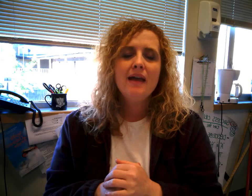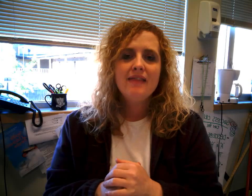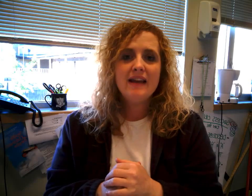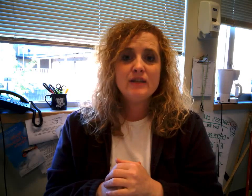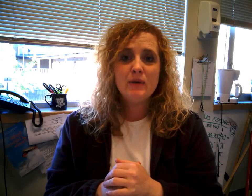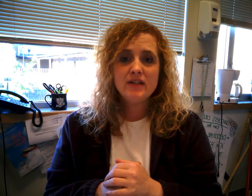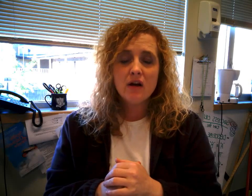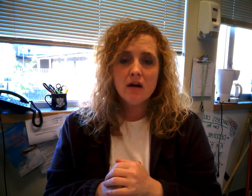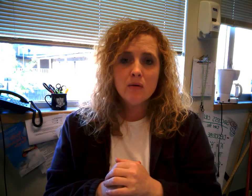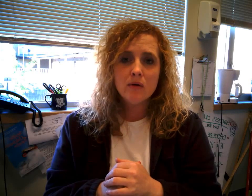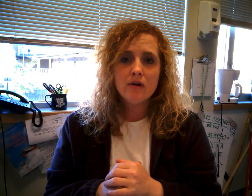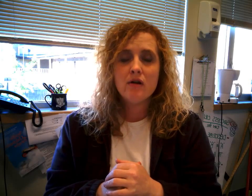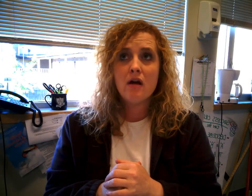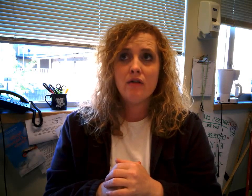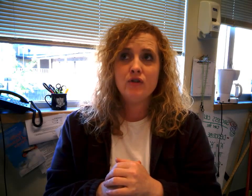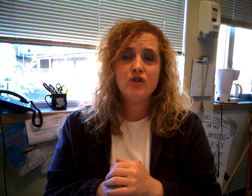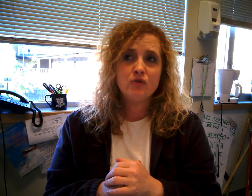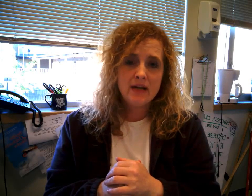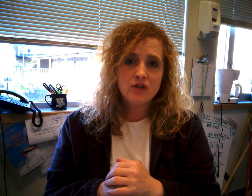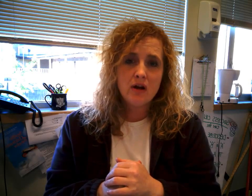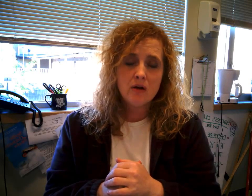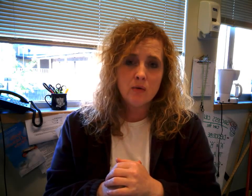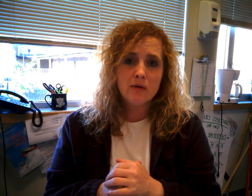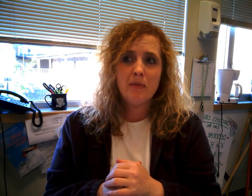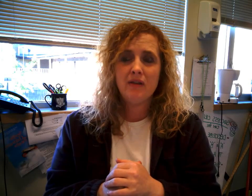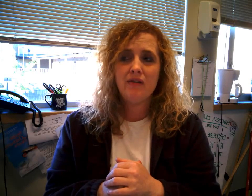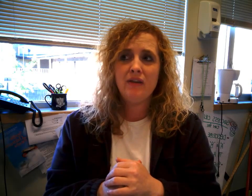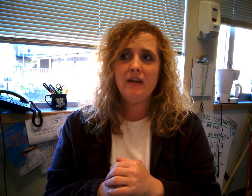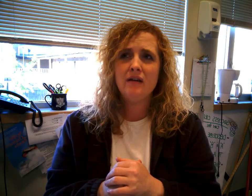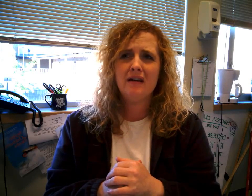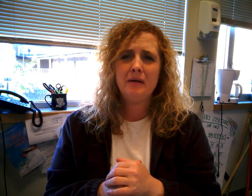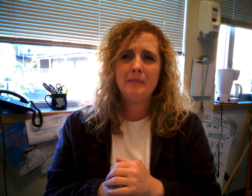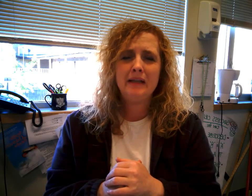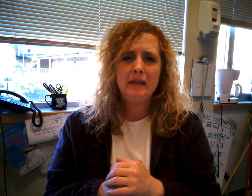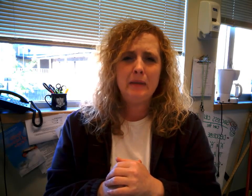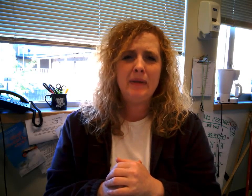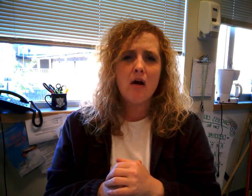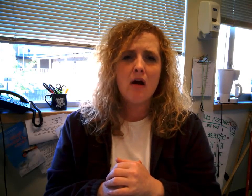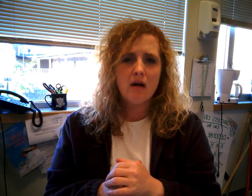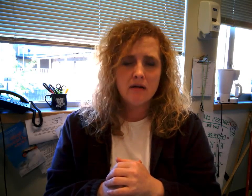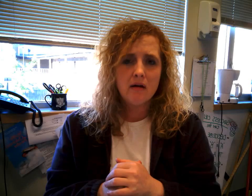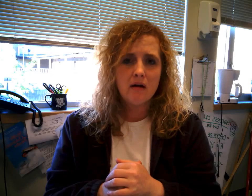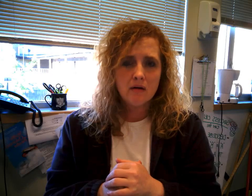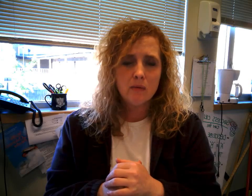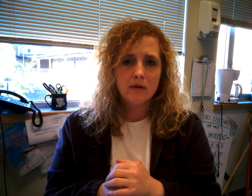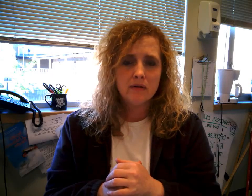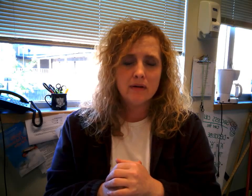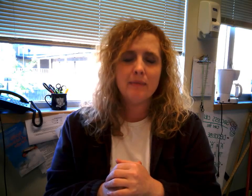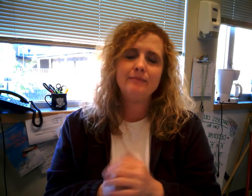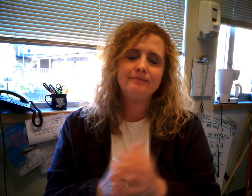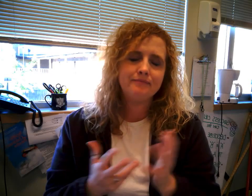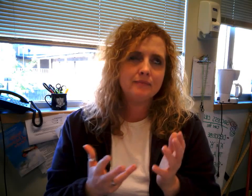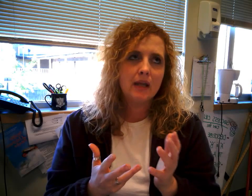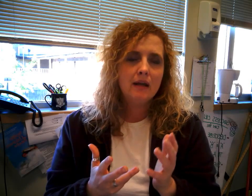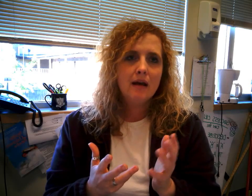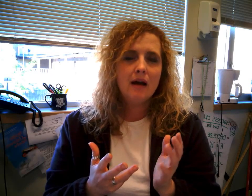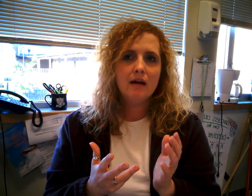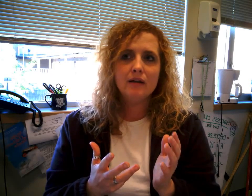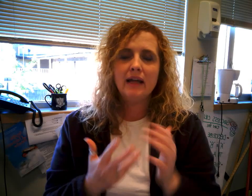is hurry, so it's two H's, and you're going kind of off to the side a little bit. Hurry, hurry. Next one